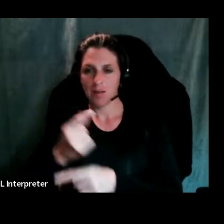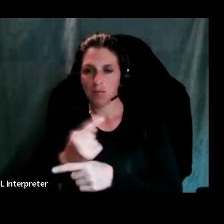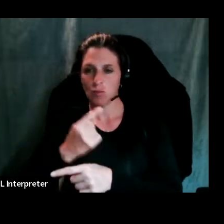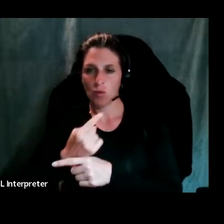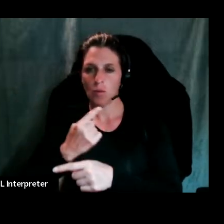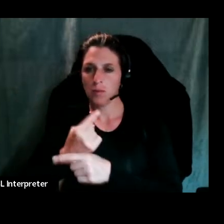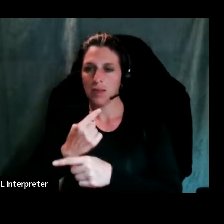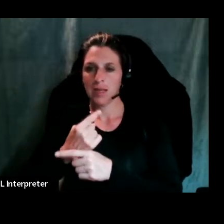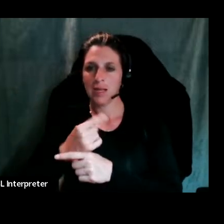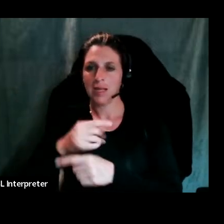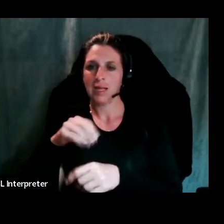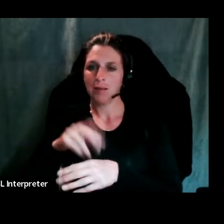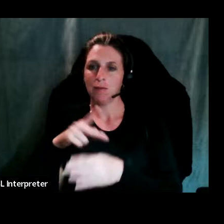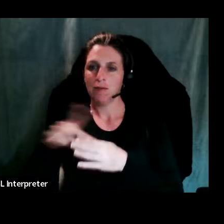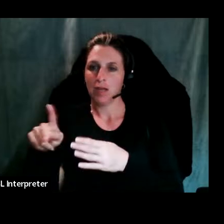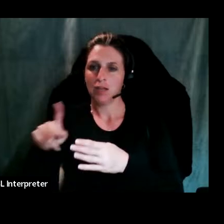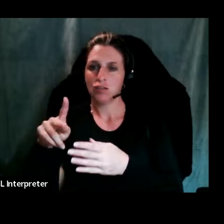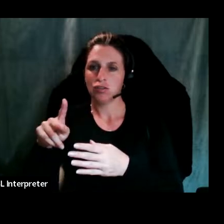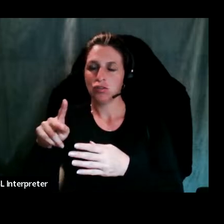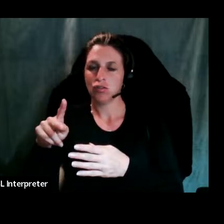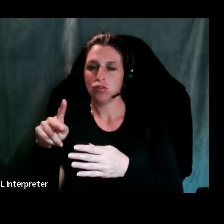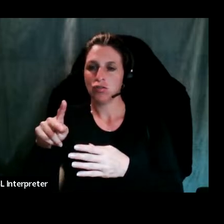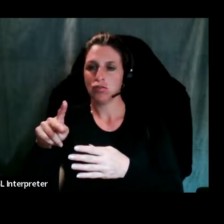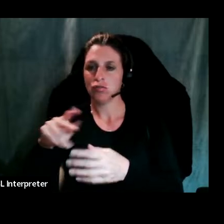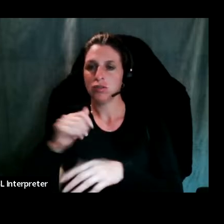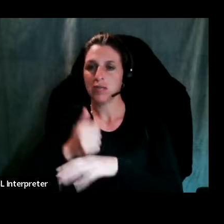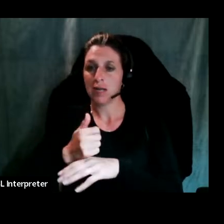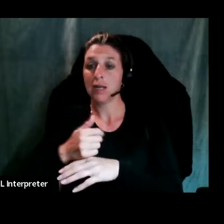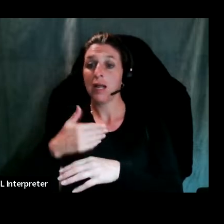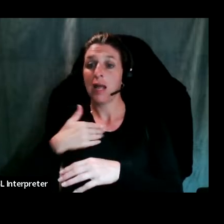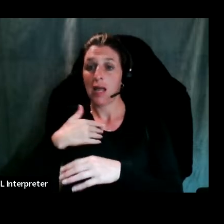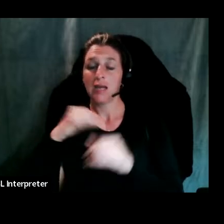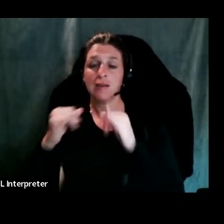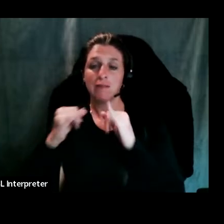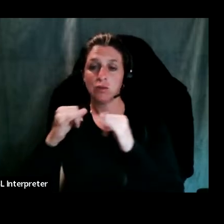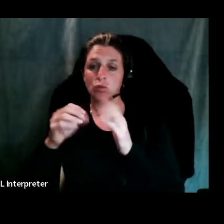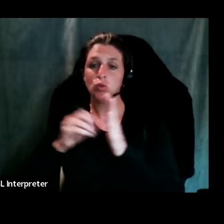a video of student interviews that was good.